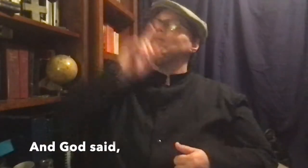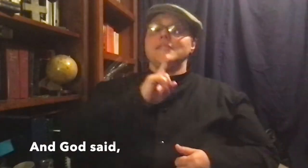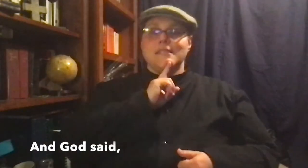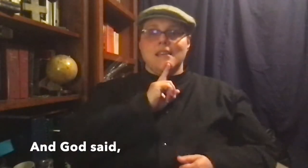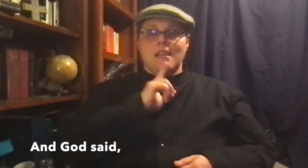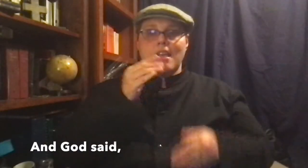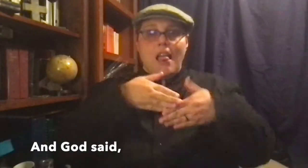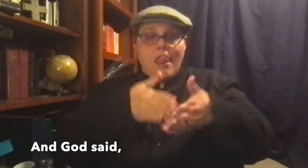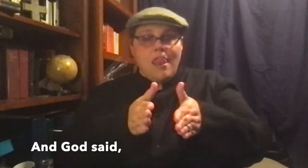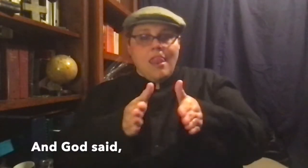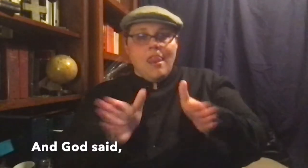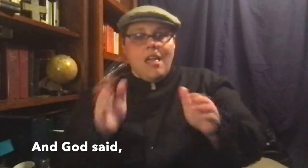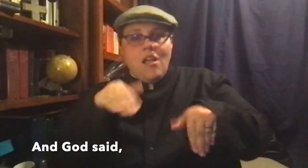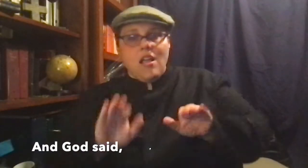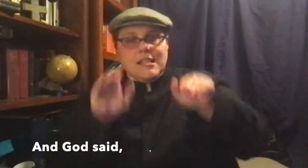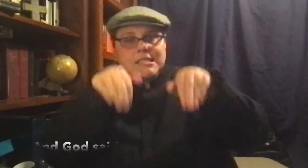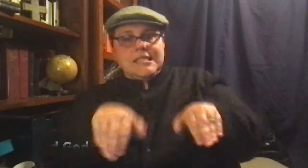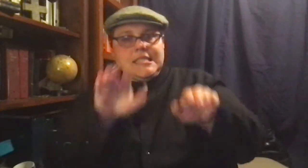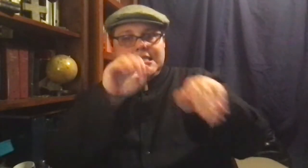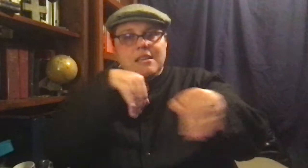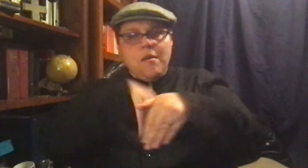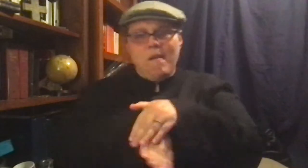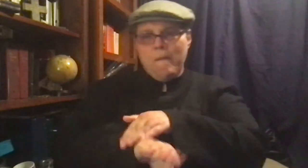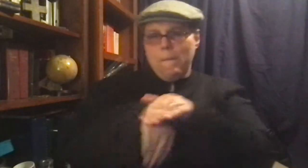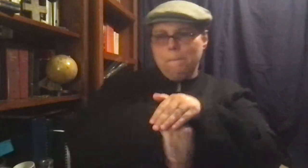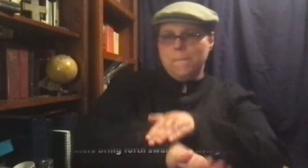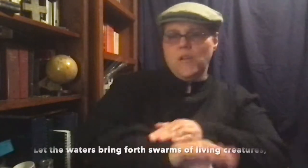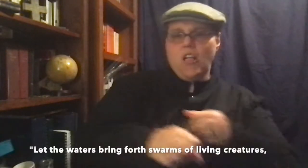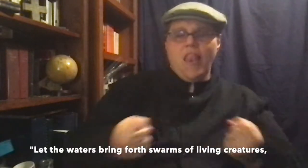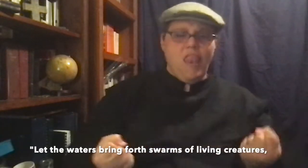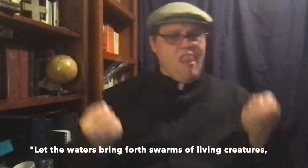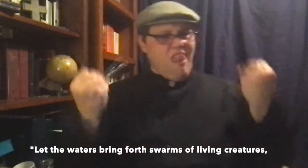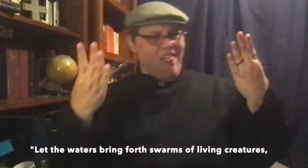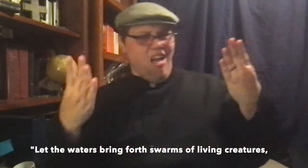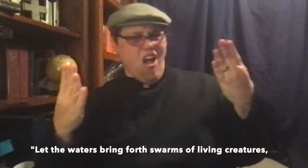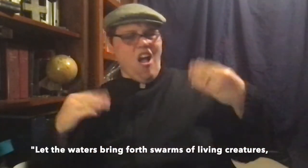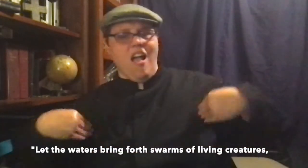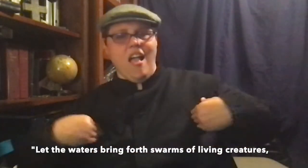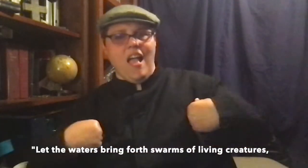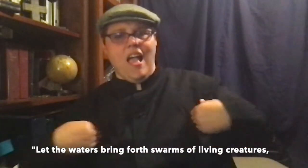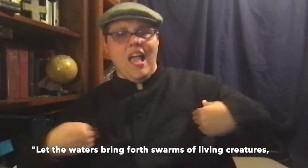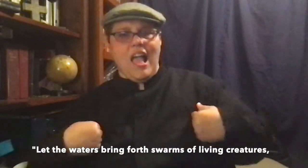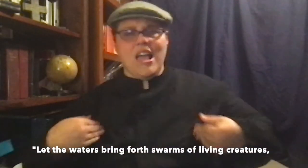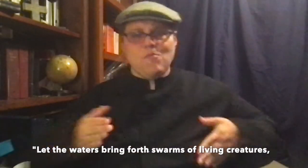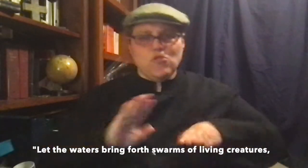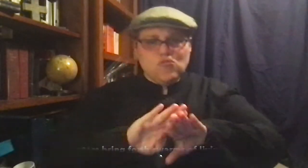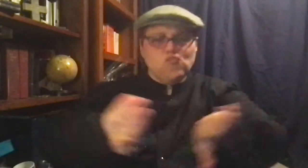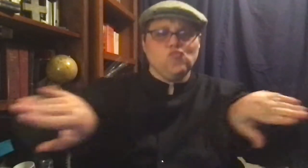And God said, "Let the waters bring forth swarms of living creatures,